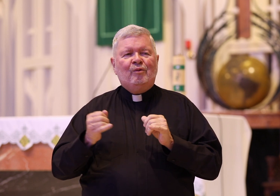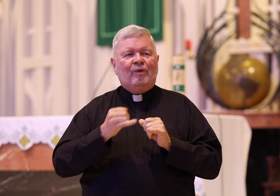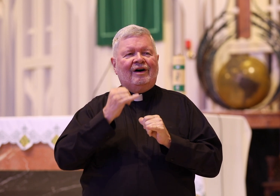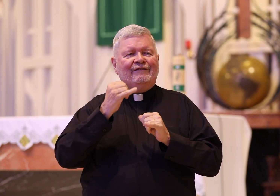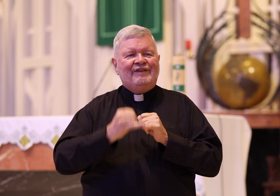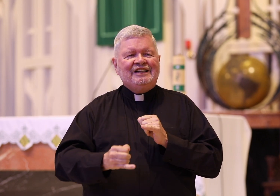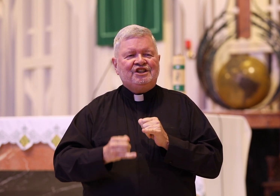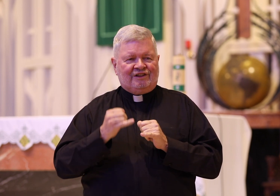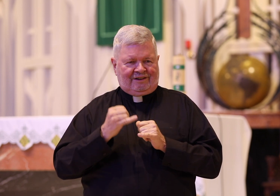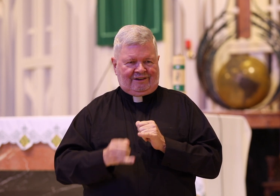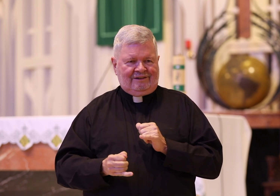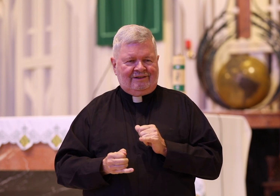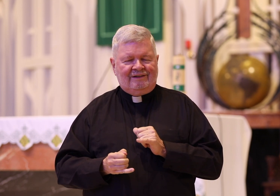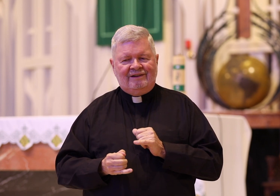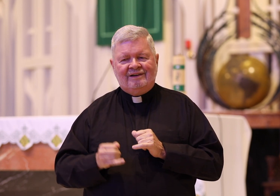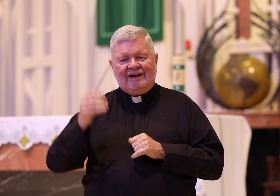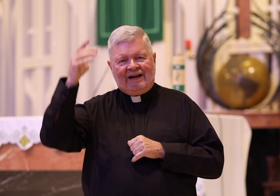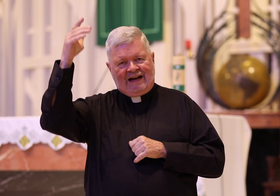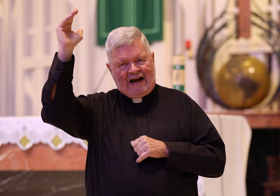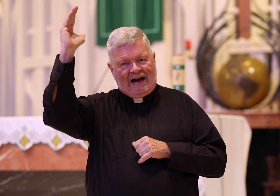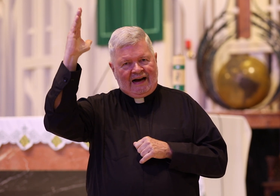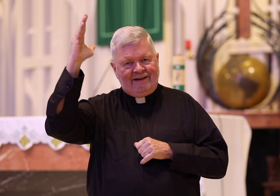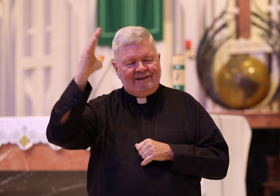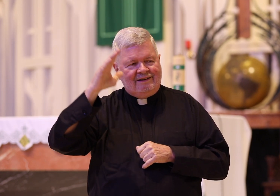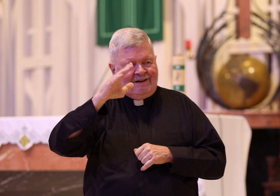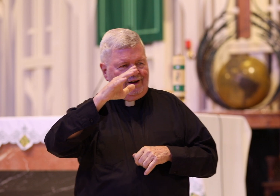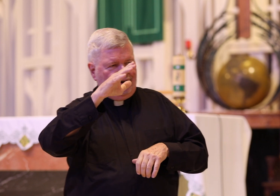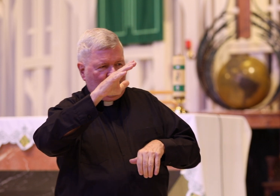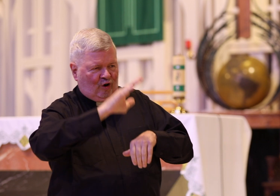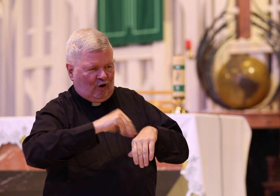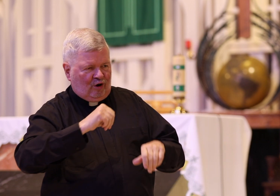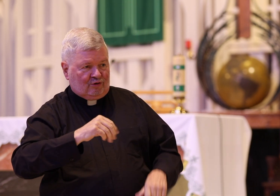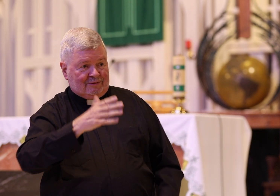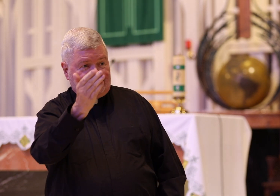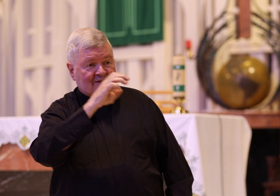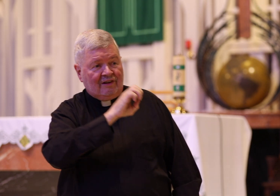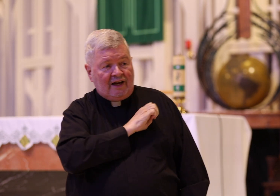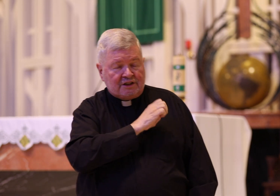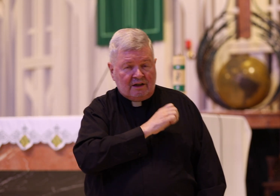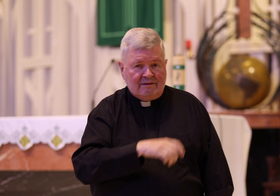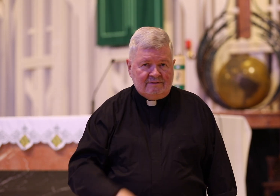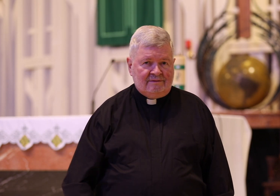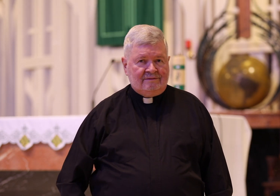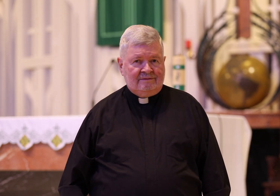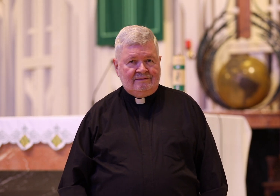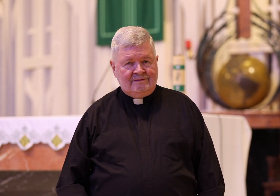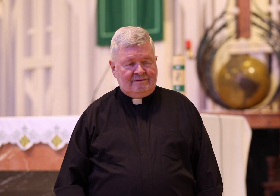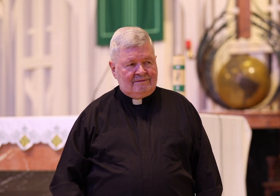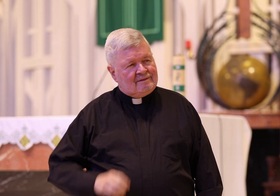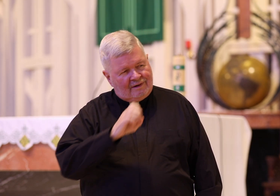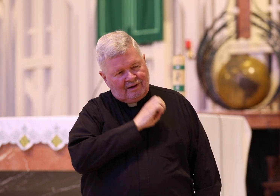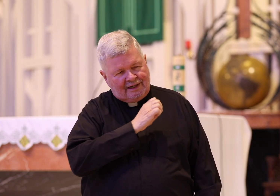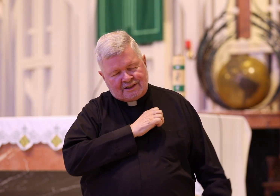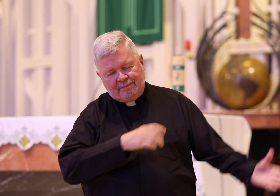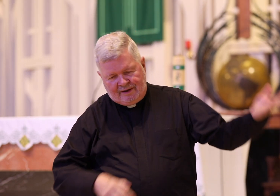Well, eventually, God calls him, says, Elijah, come out here.